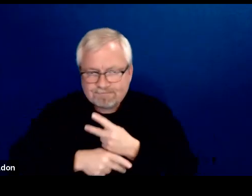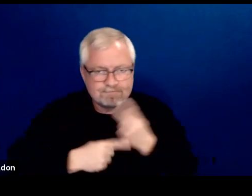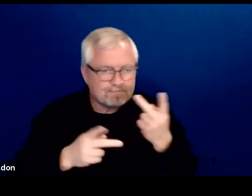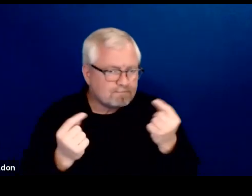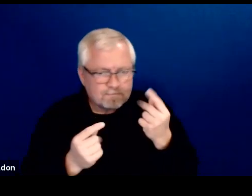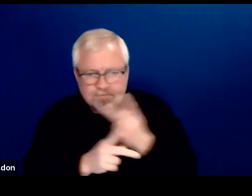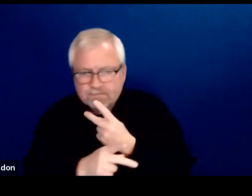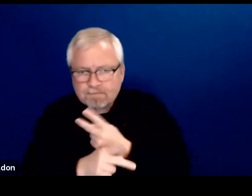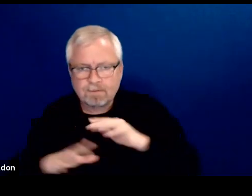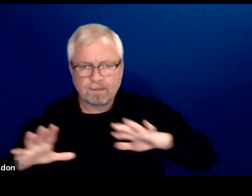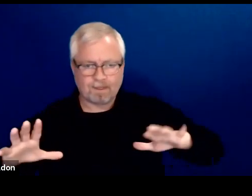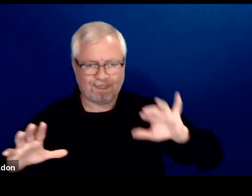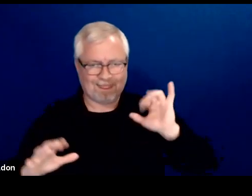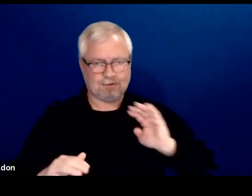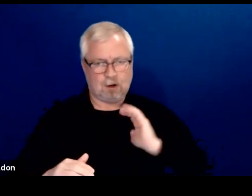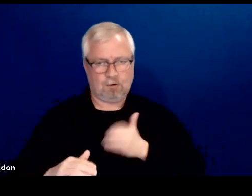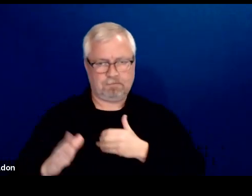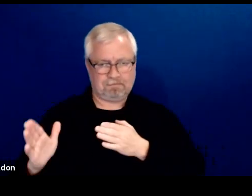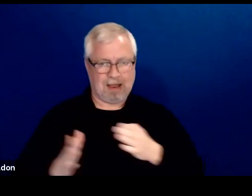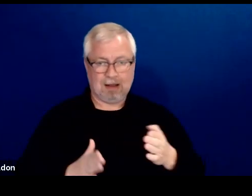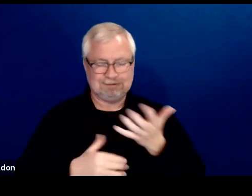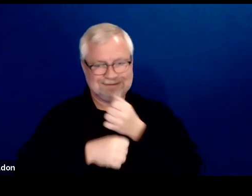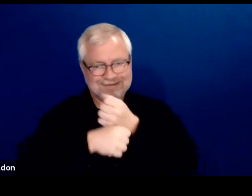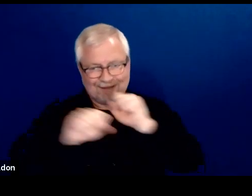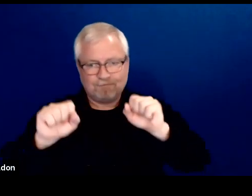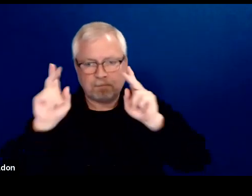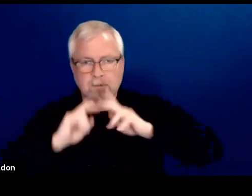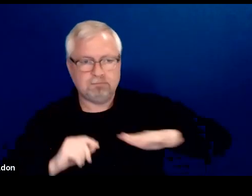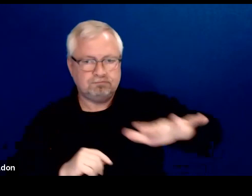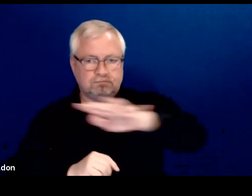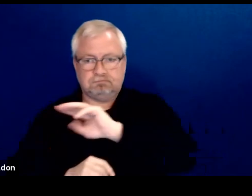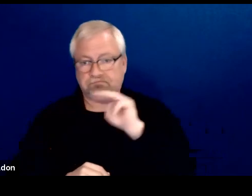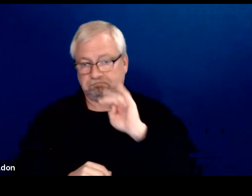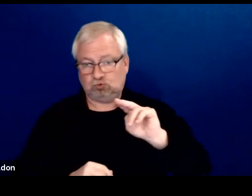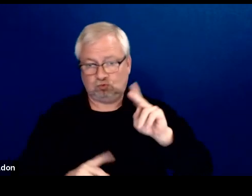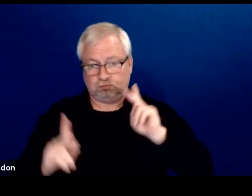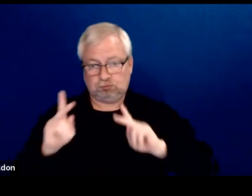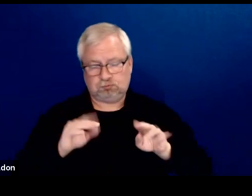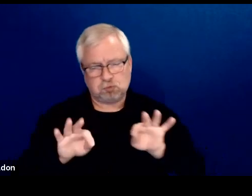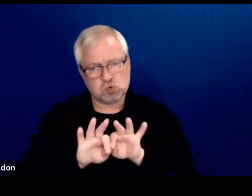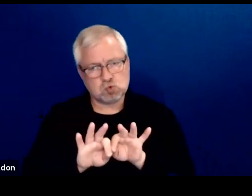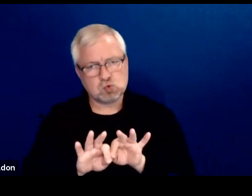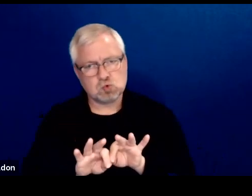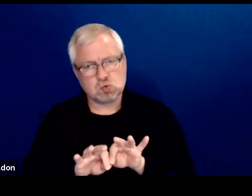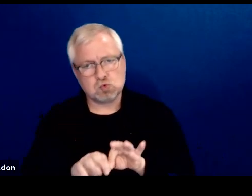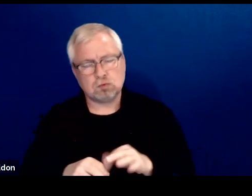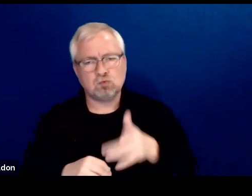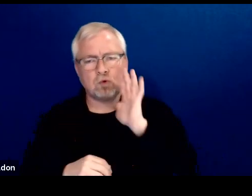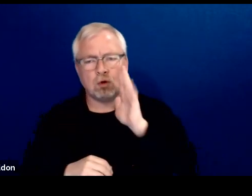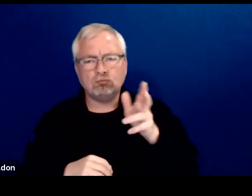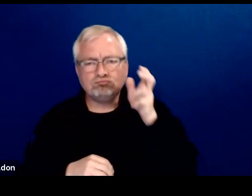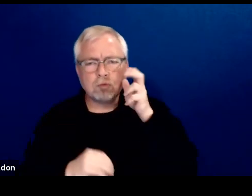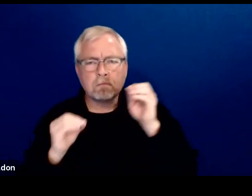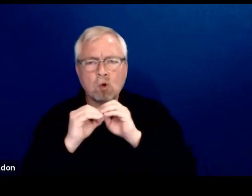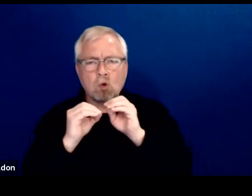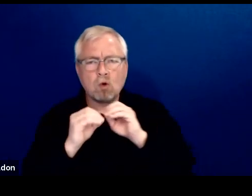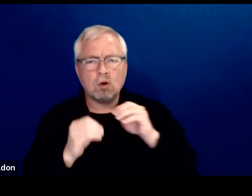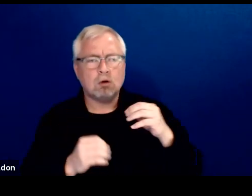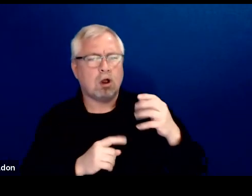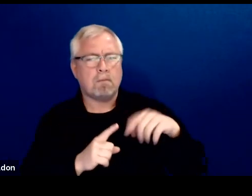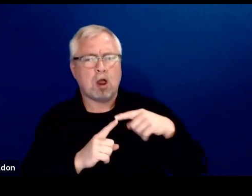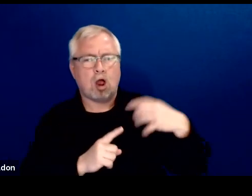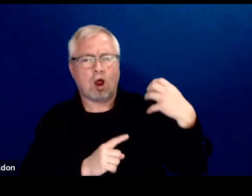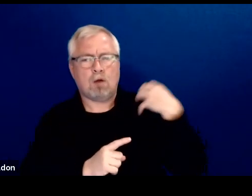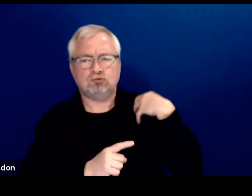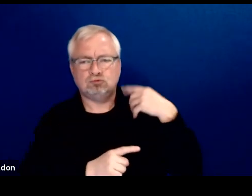impacts, again, Minnesotans' ability to earn a living. You'll hear more a little later from Commissioner Grove for just a few minutes about unemployment insurance. He's got